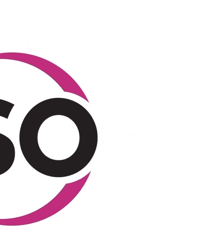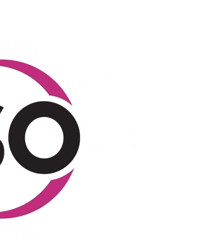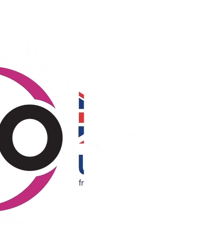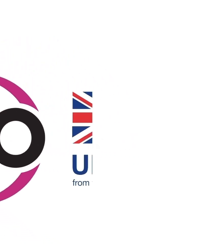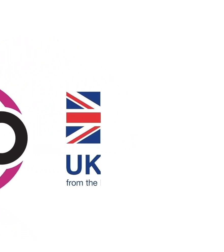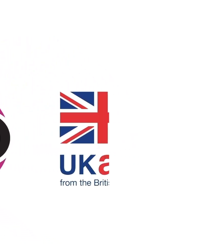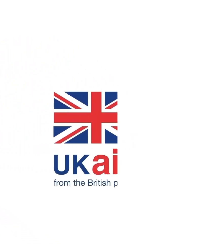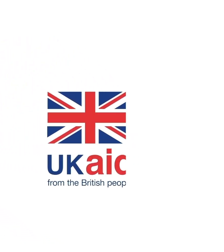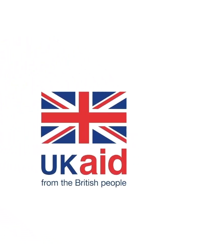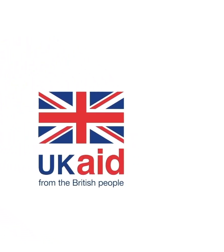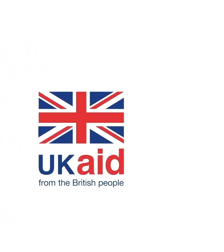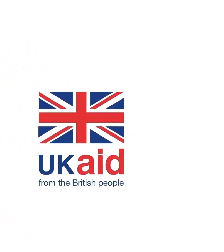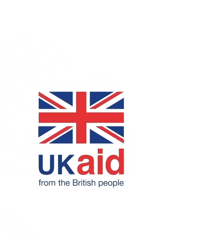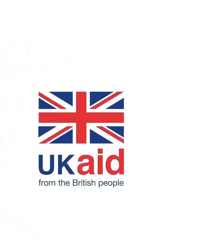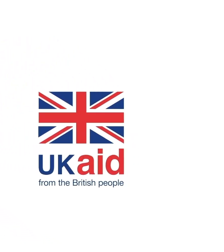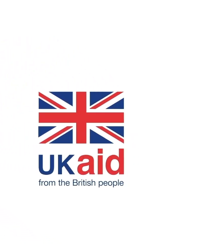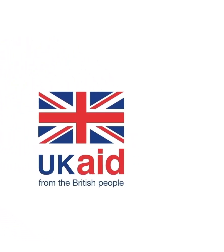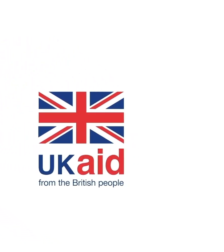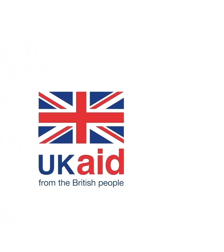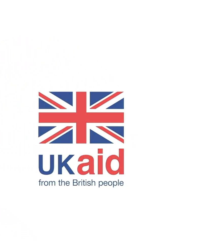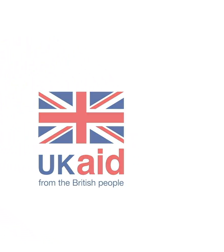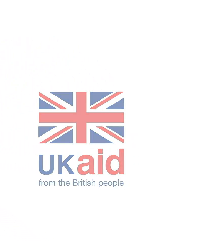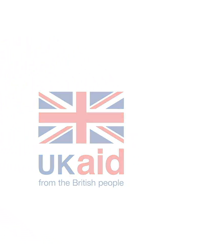VSO UK Aid.